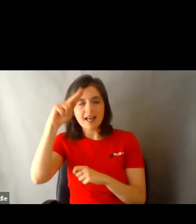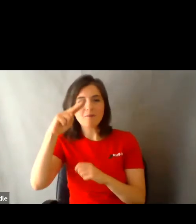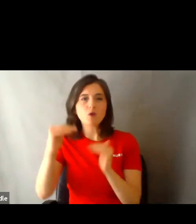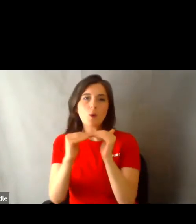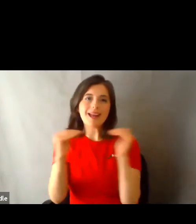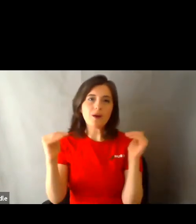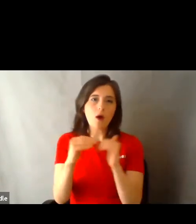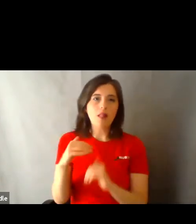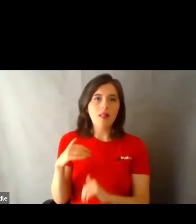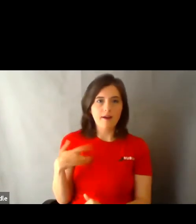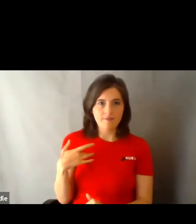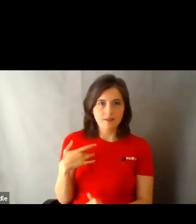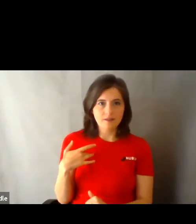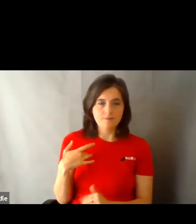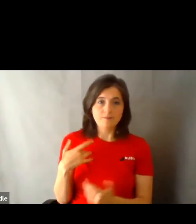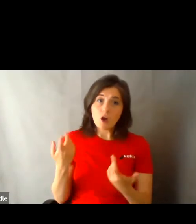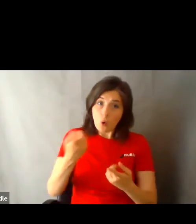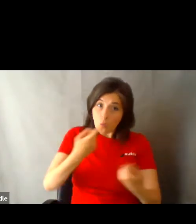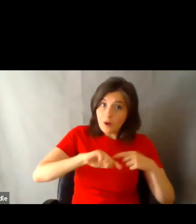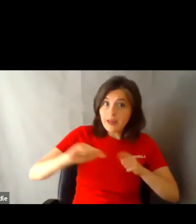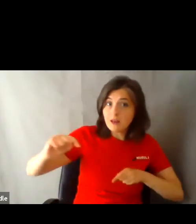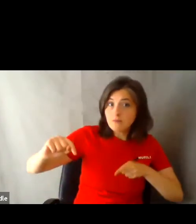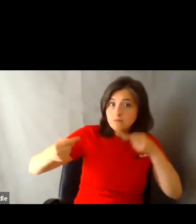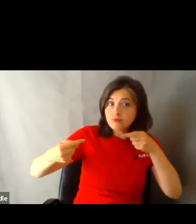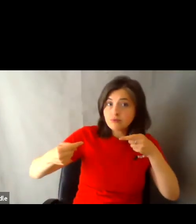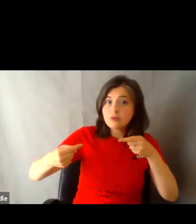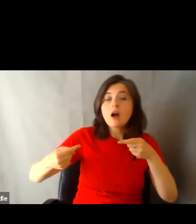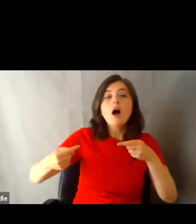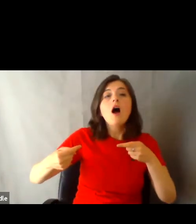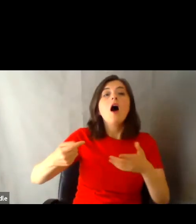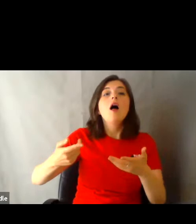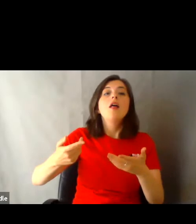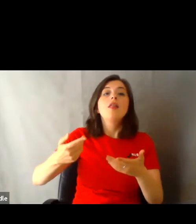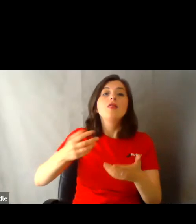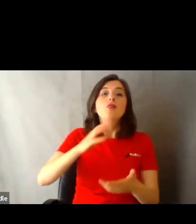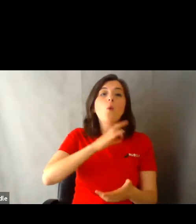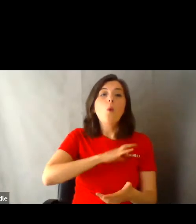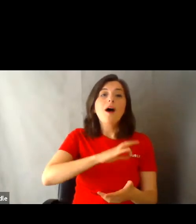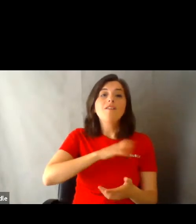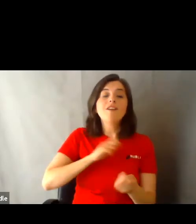against the so-called welfare reforms from 2012.